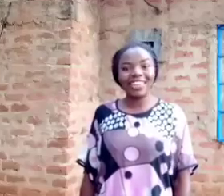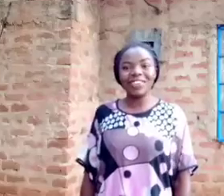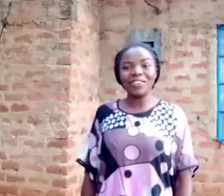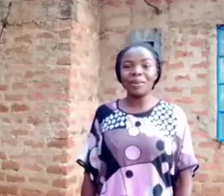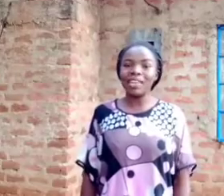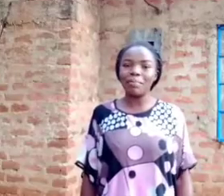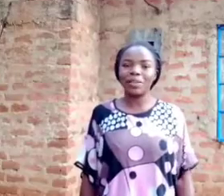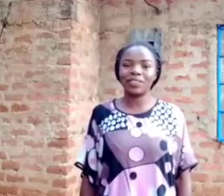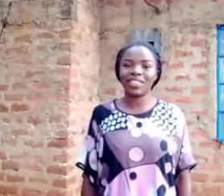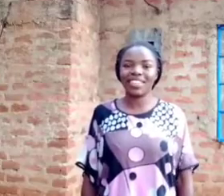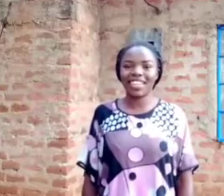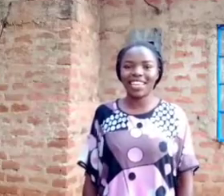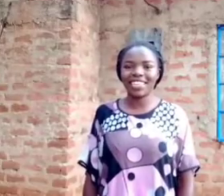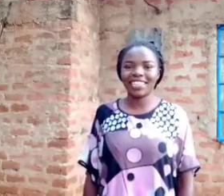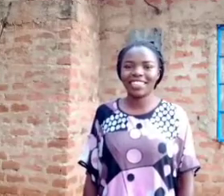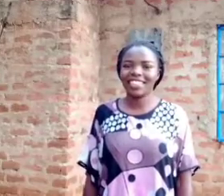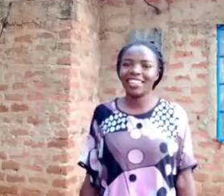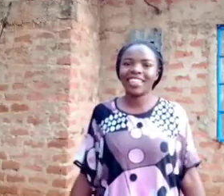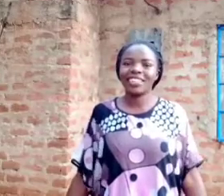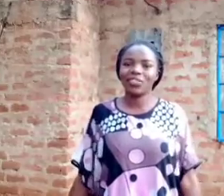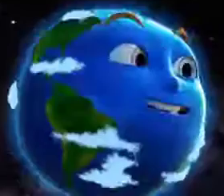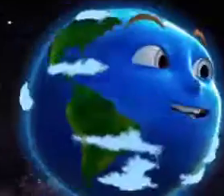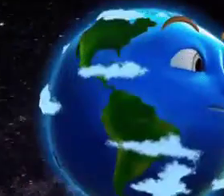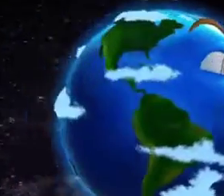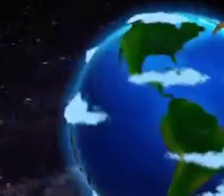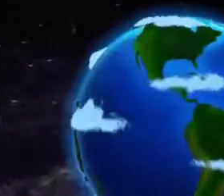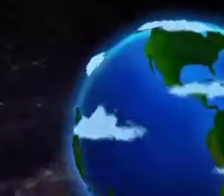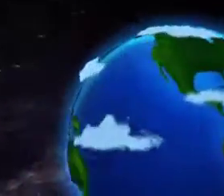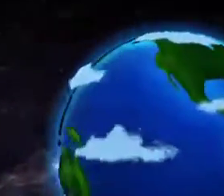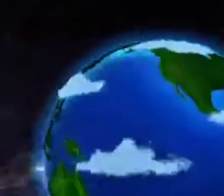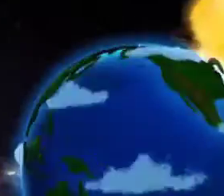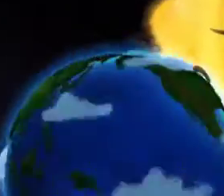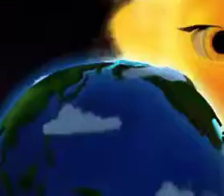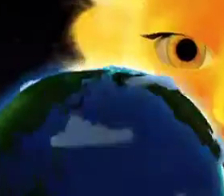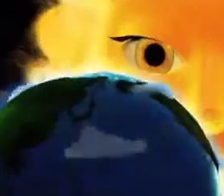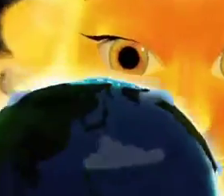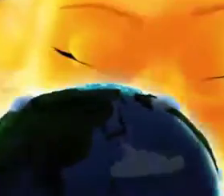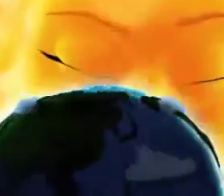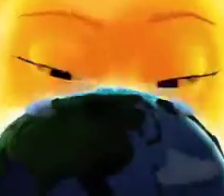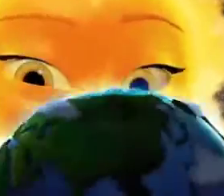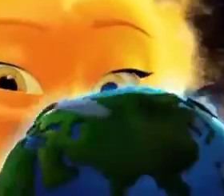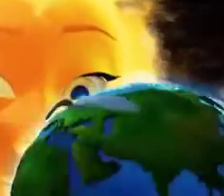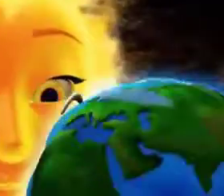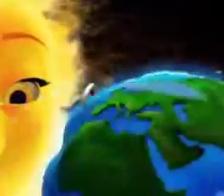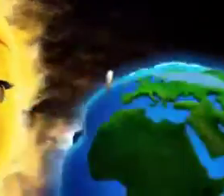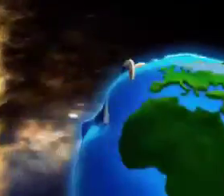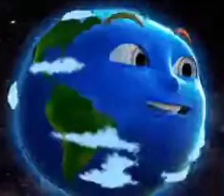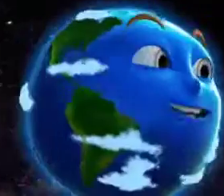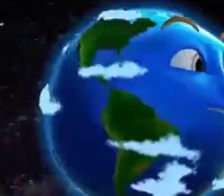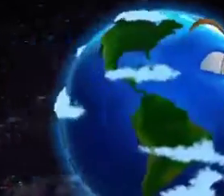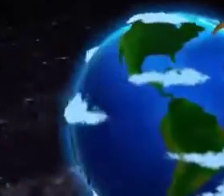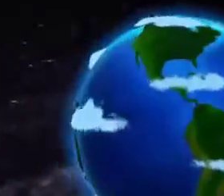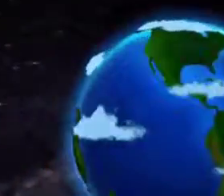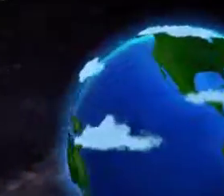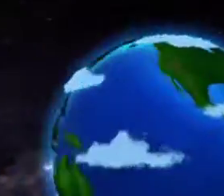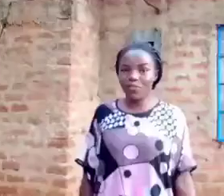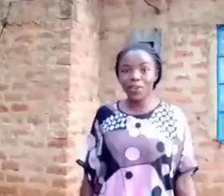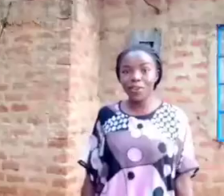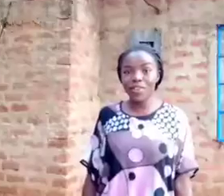Hello, welcome back to this channel. Today we are going to learn about climate and related terms. If you're new